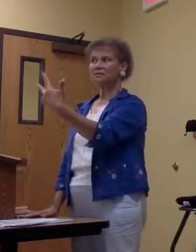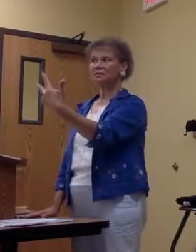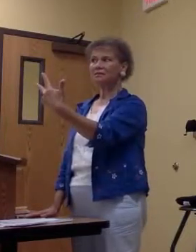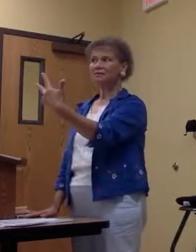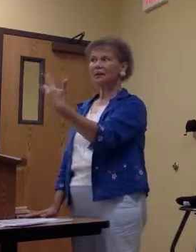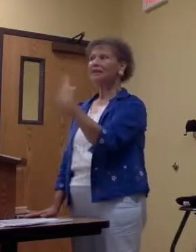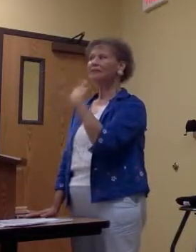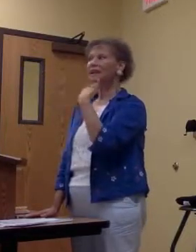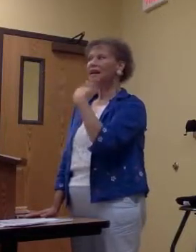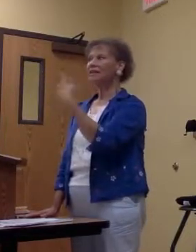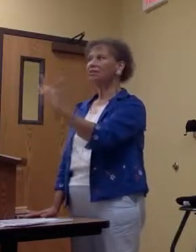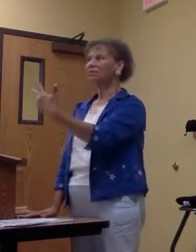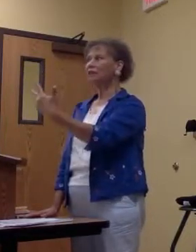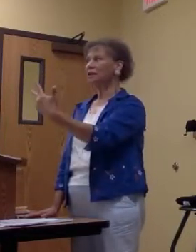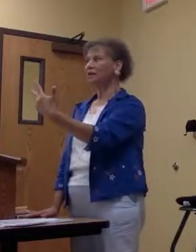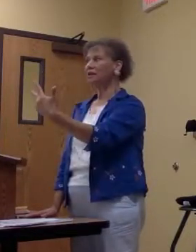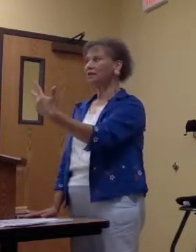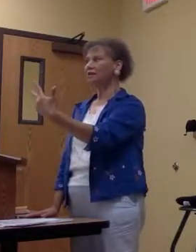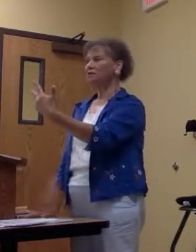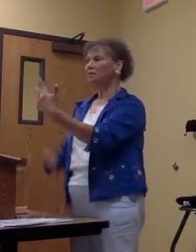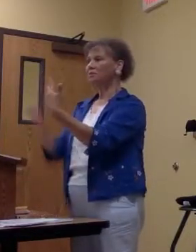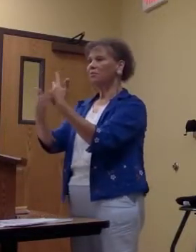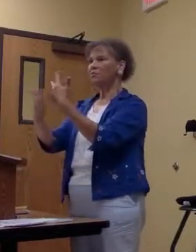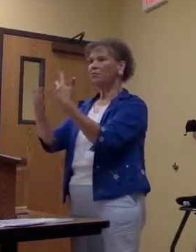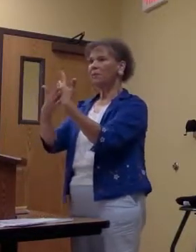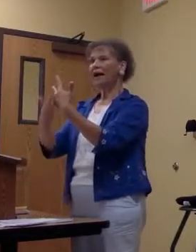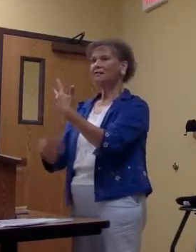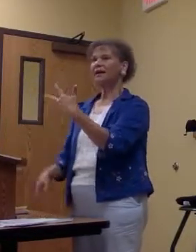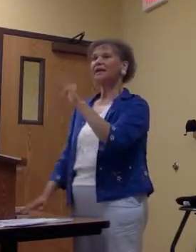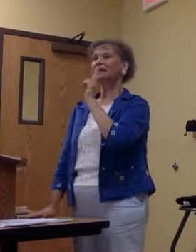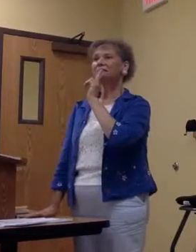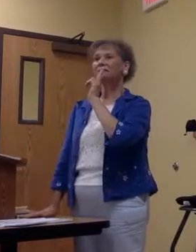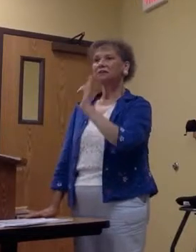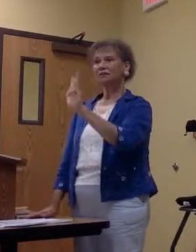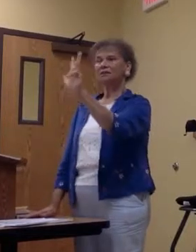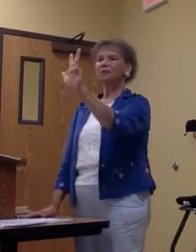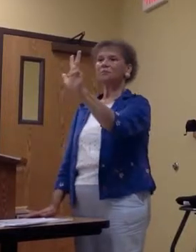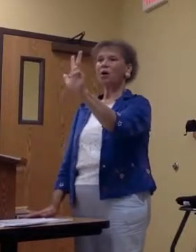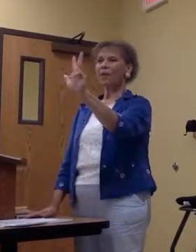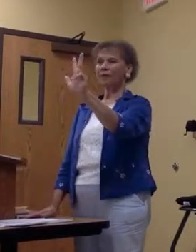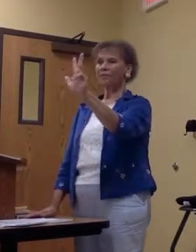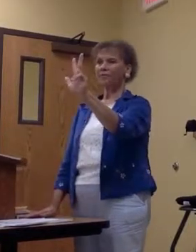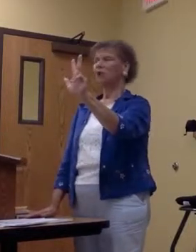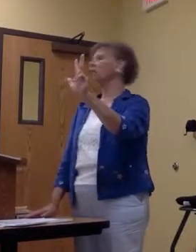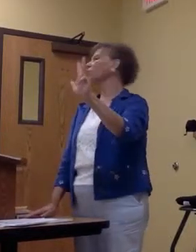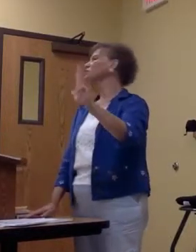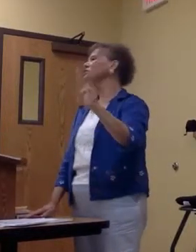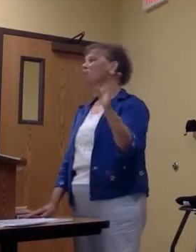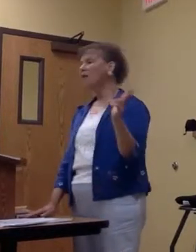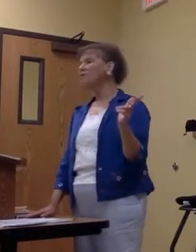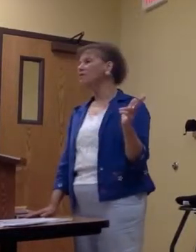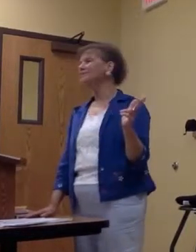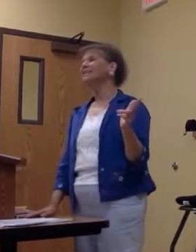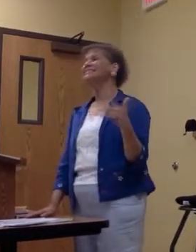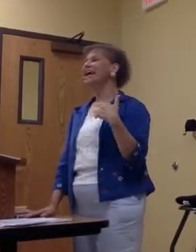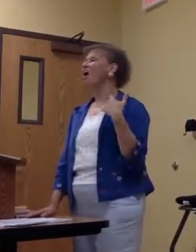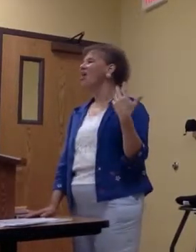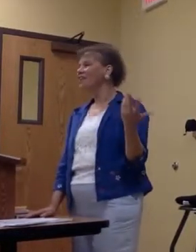3 with the back of my hand. It's palm out. Which is one reason, because all the other times your palm is out, which is